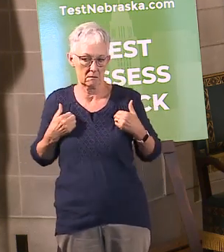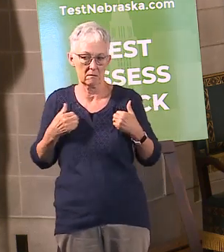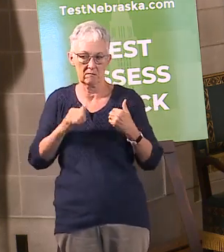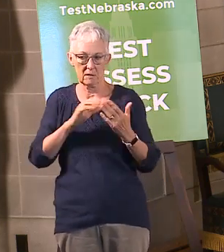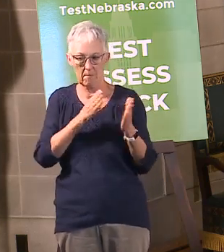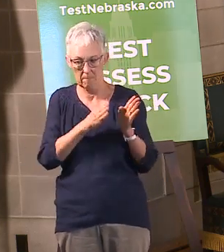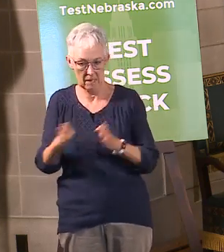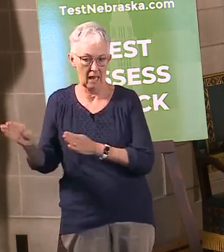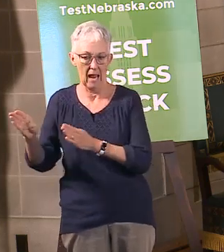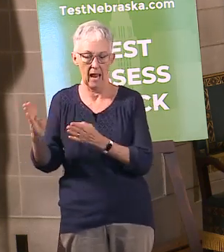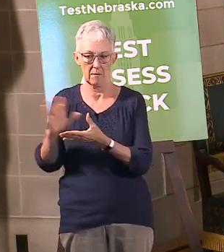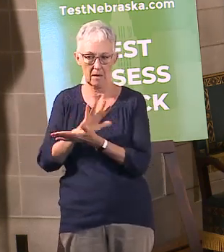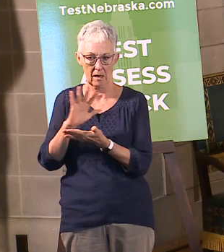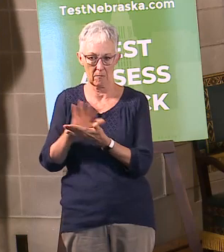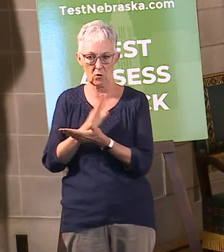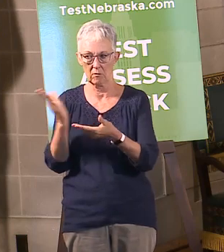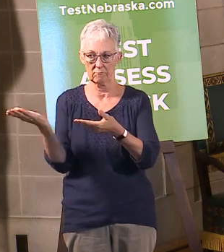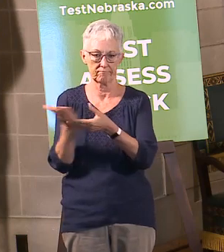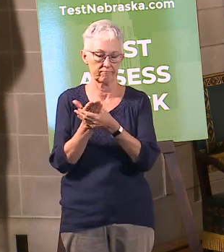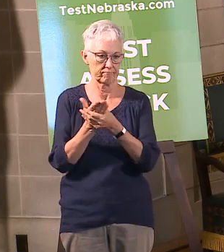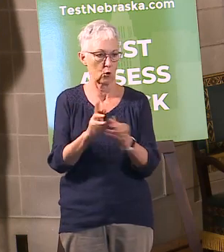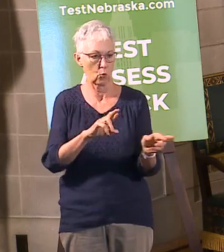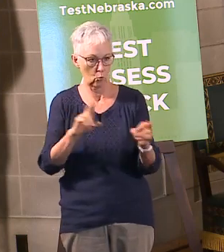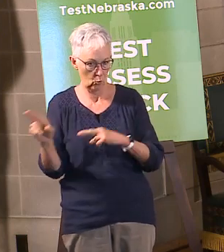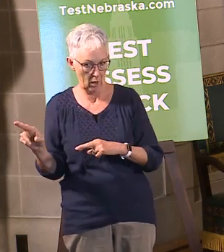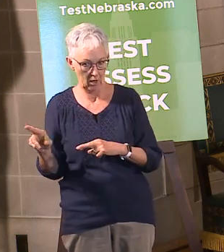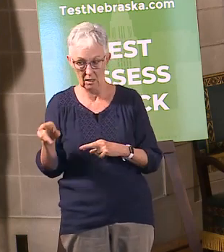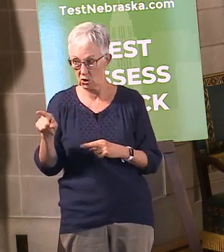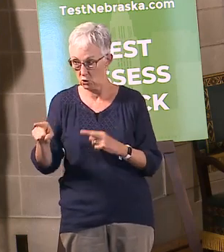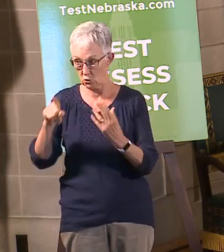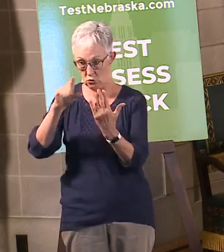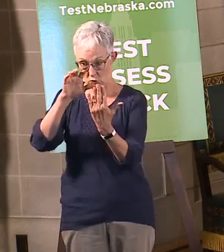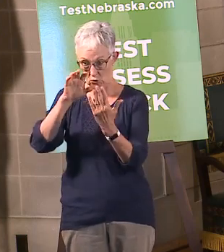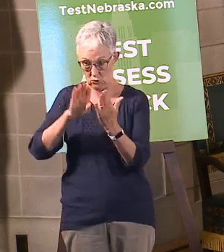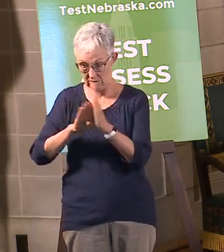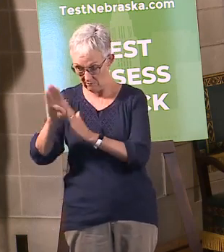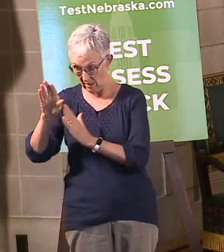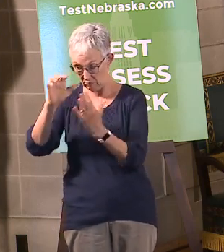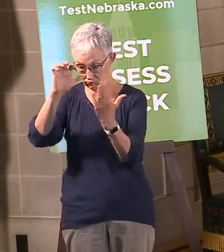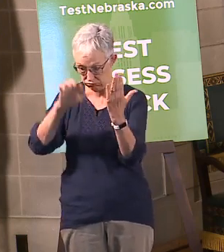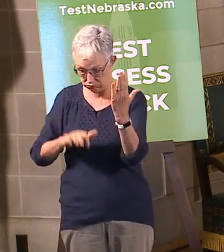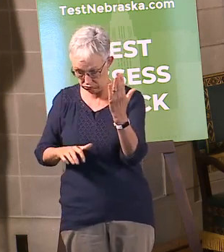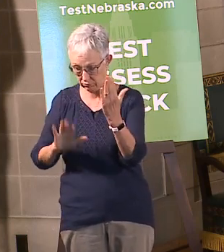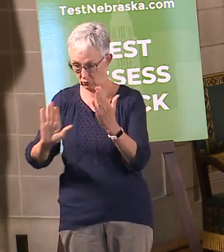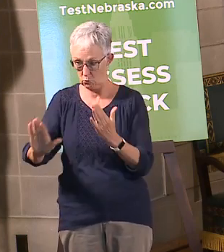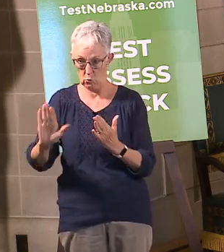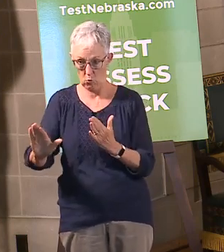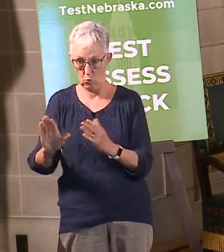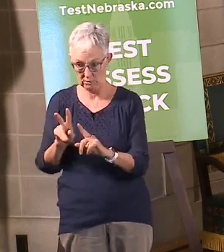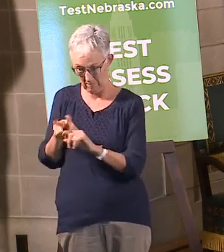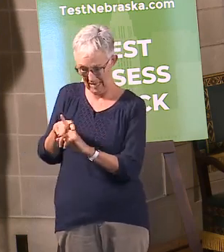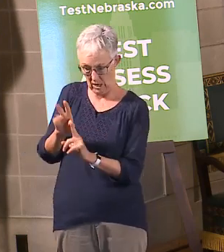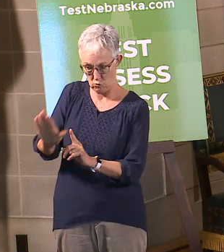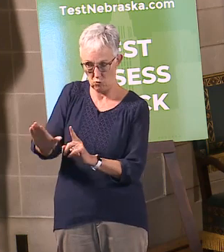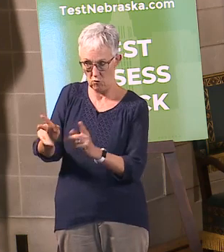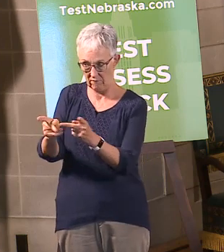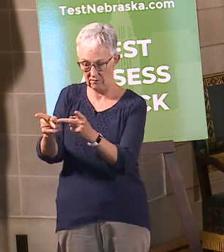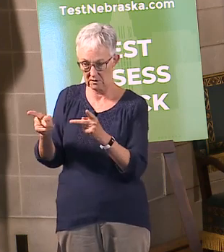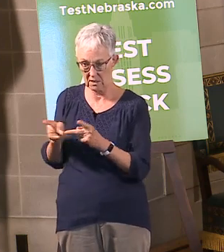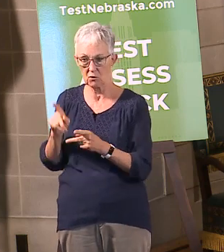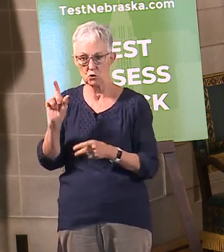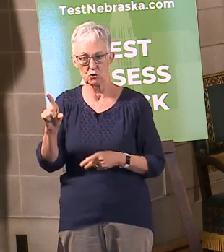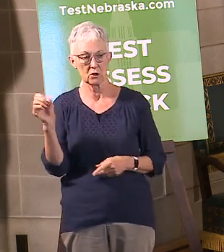email notification with the facility's name and license number to the DHHS Healthcare Facilities